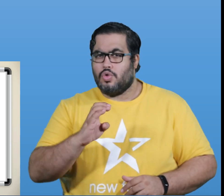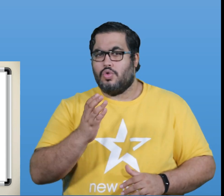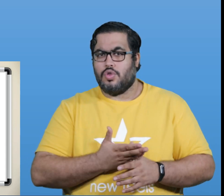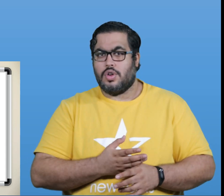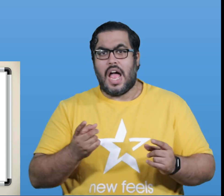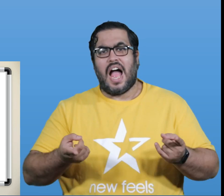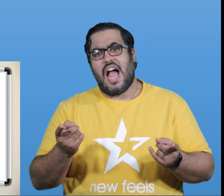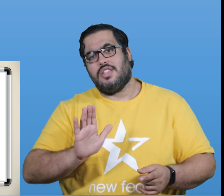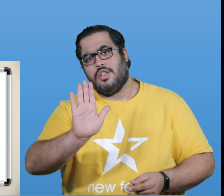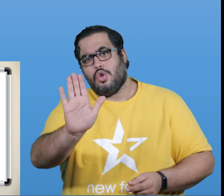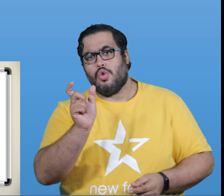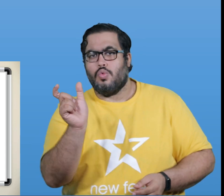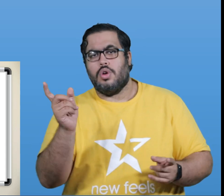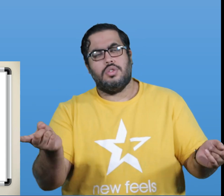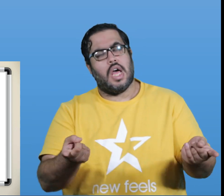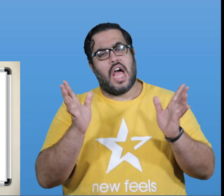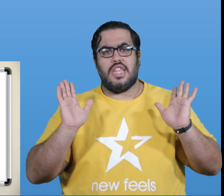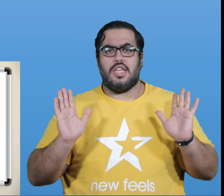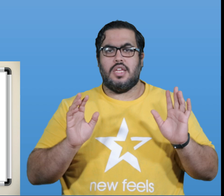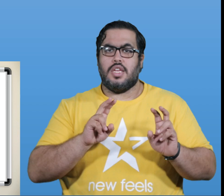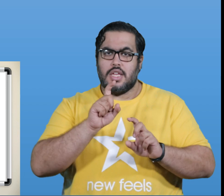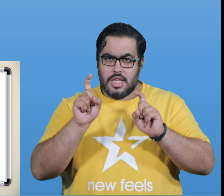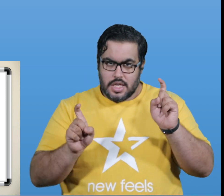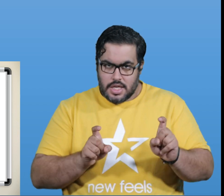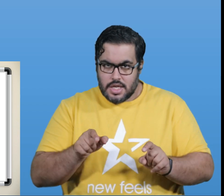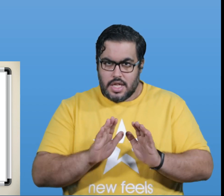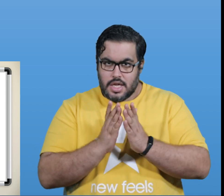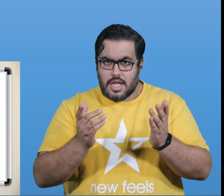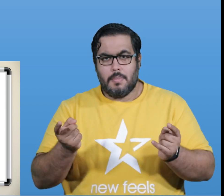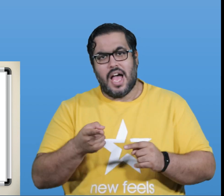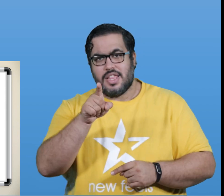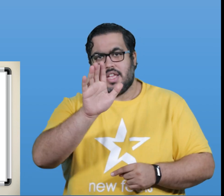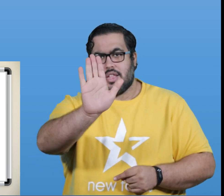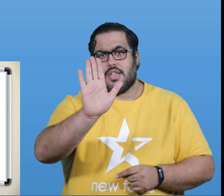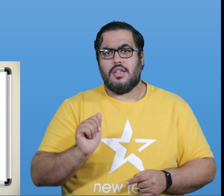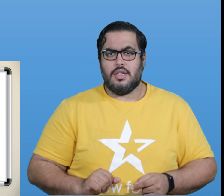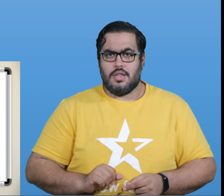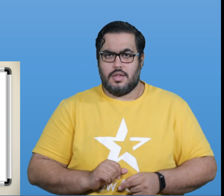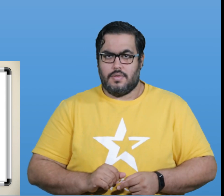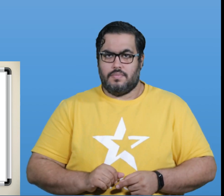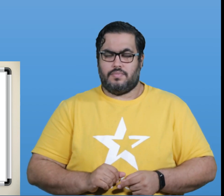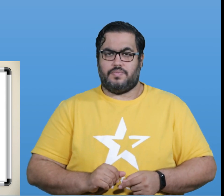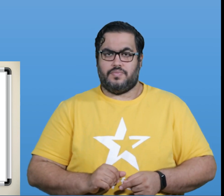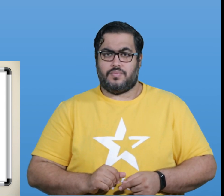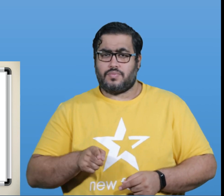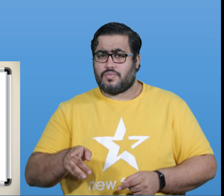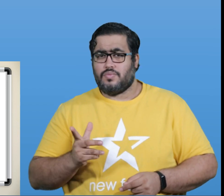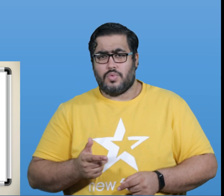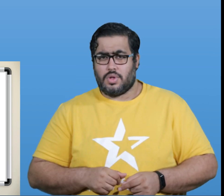long as it is relatable and acceptable in grammatical rules. So you have to, and logical, of course. So you can write your own answers. So I